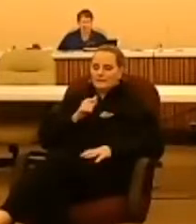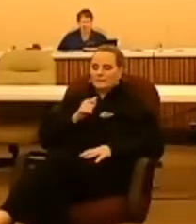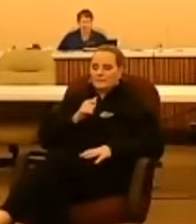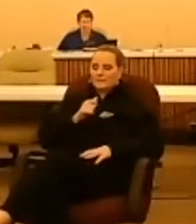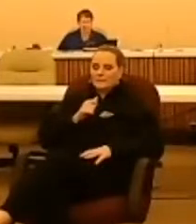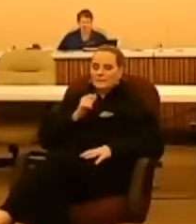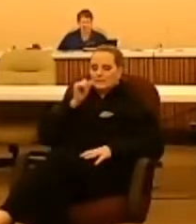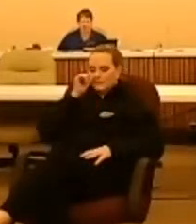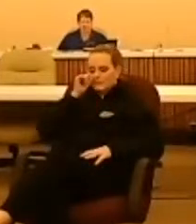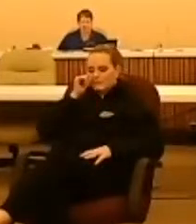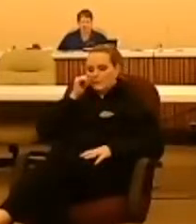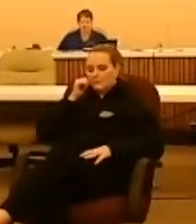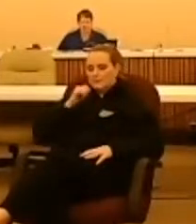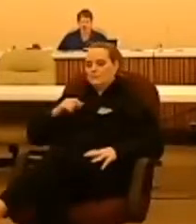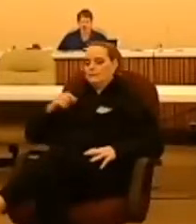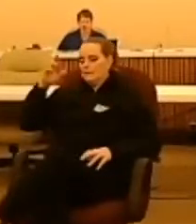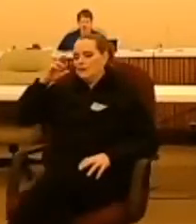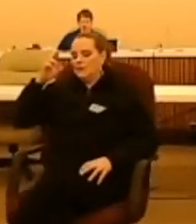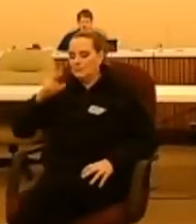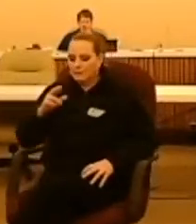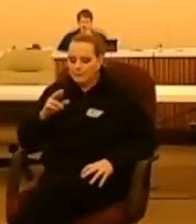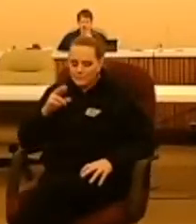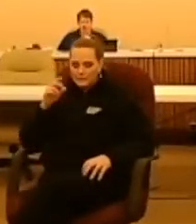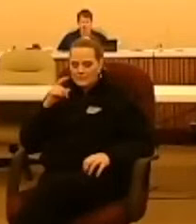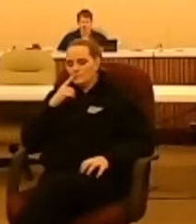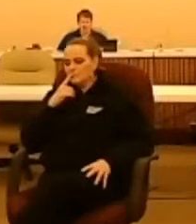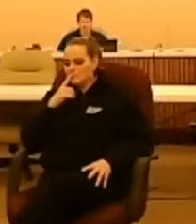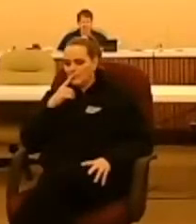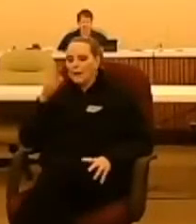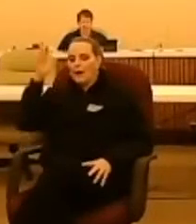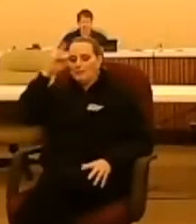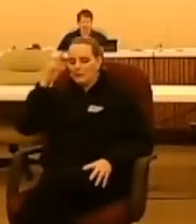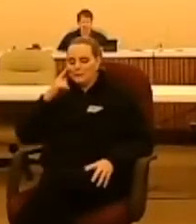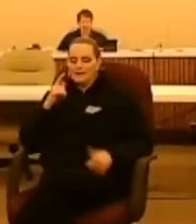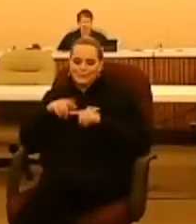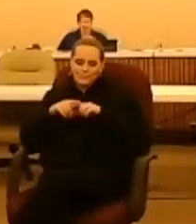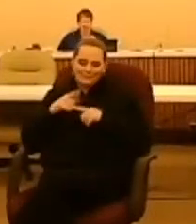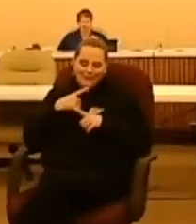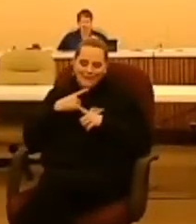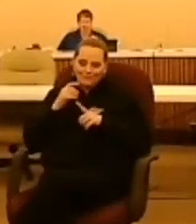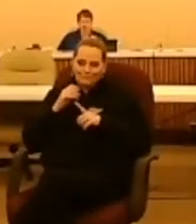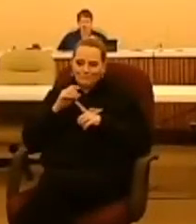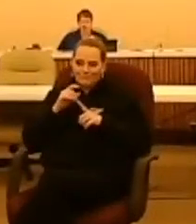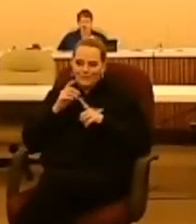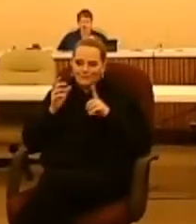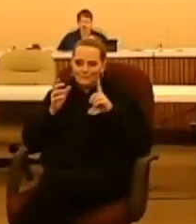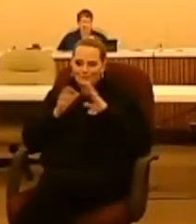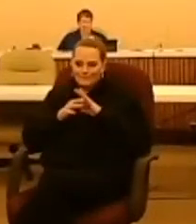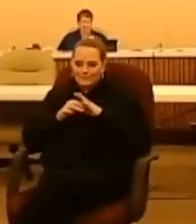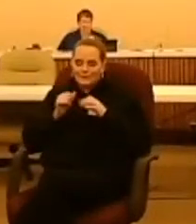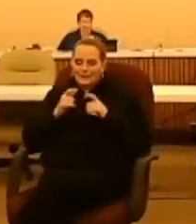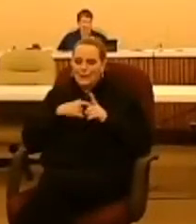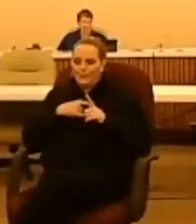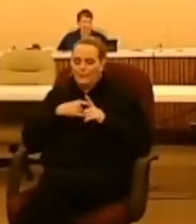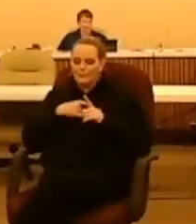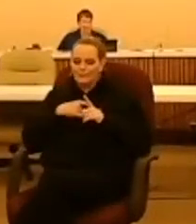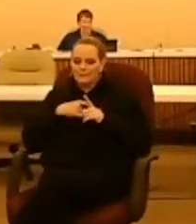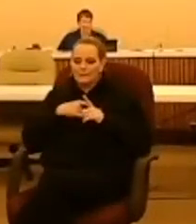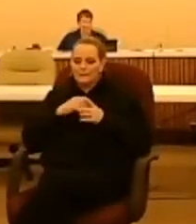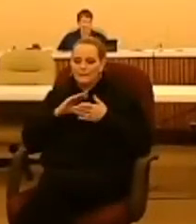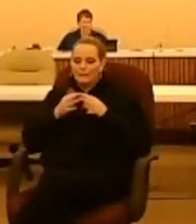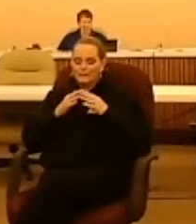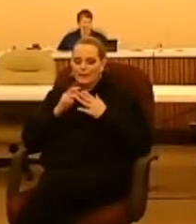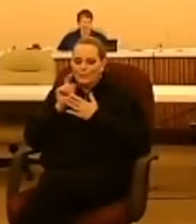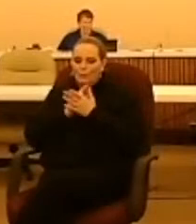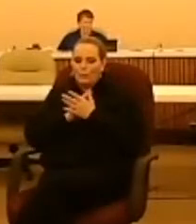putting, because of the touchiness of what the statement's going to be about, I'd want the town attorney to put eyes on that. I don't know if